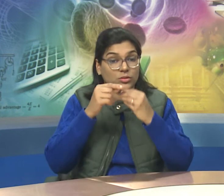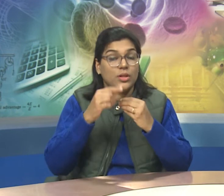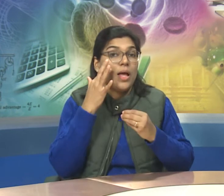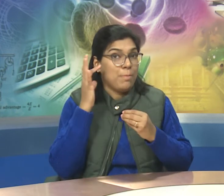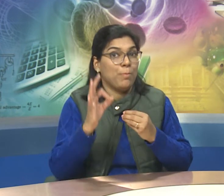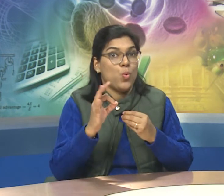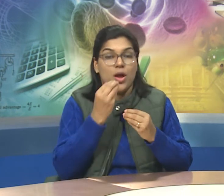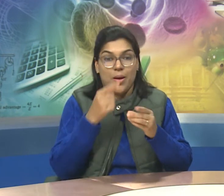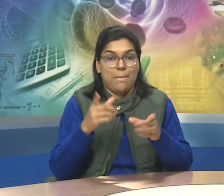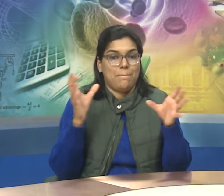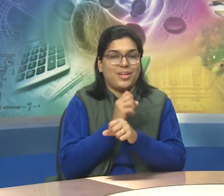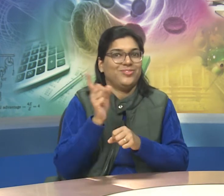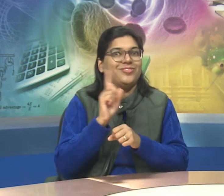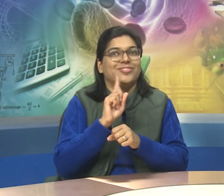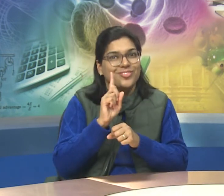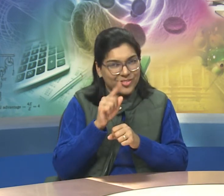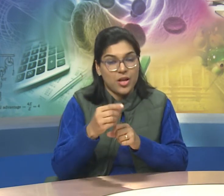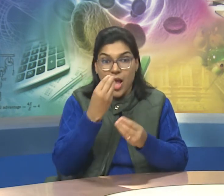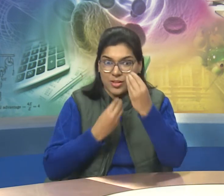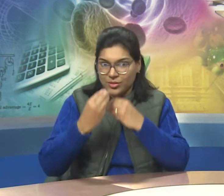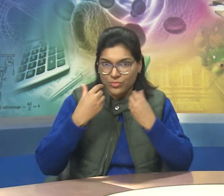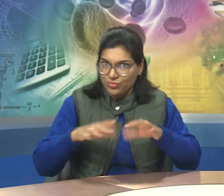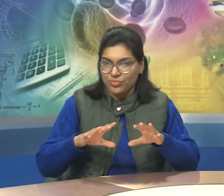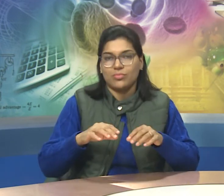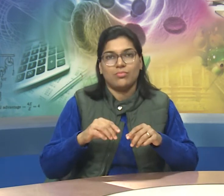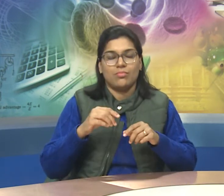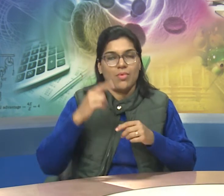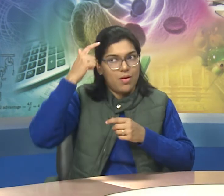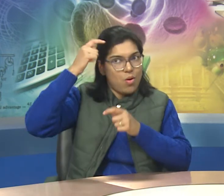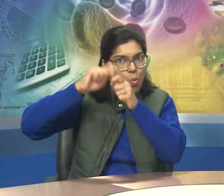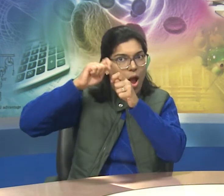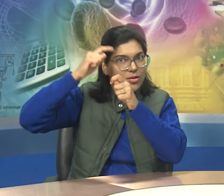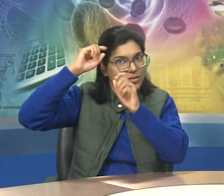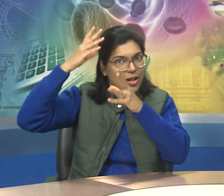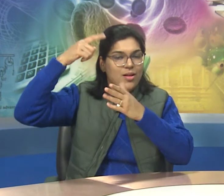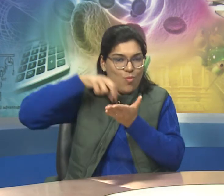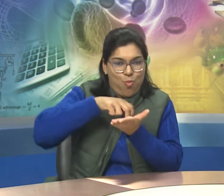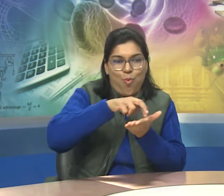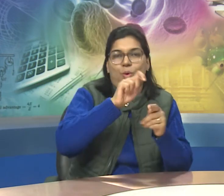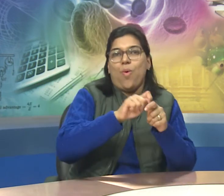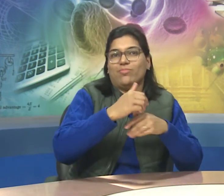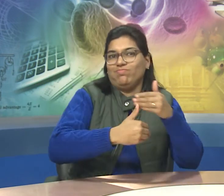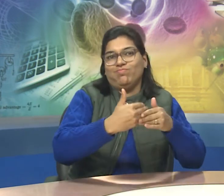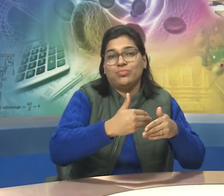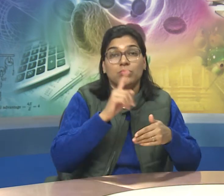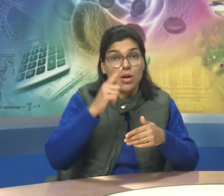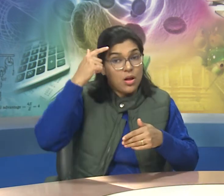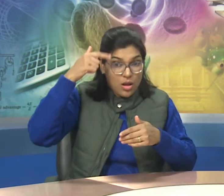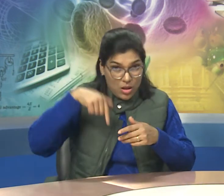Example, in the morning, preparing breakfast, going to work,